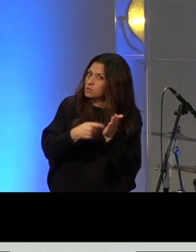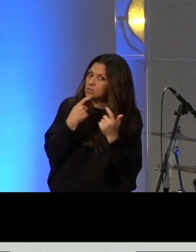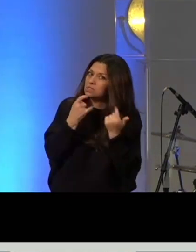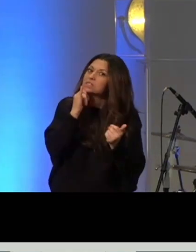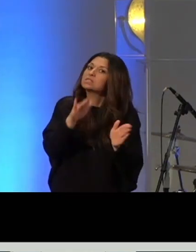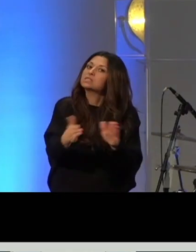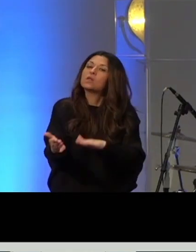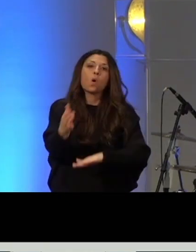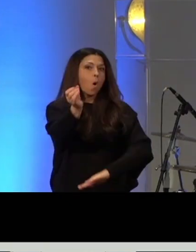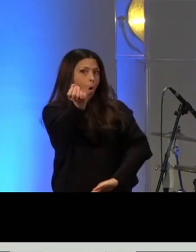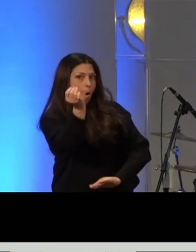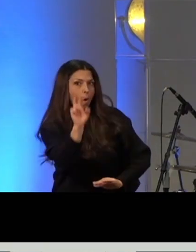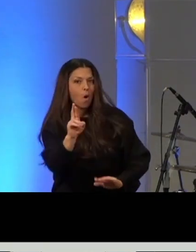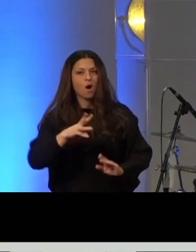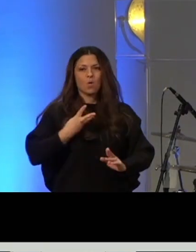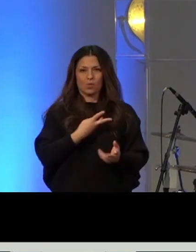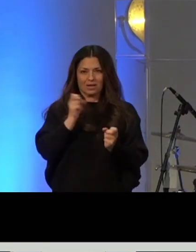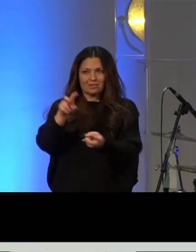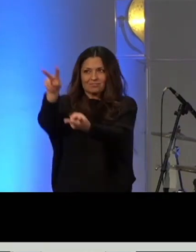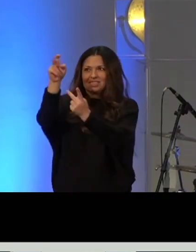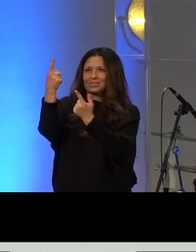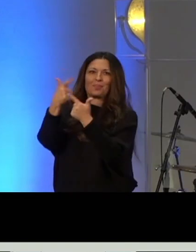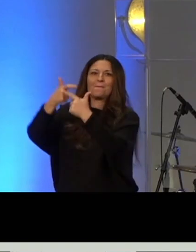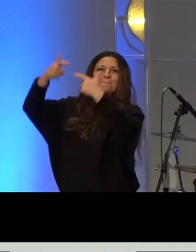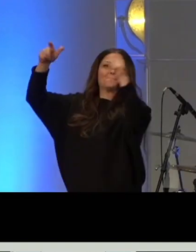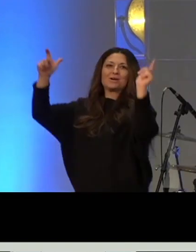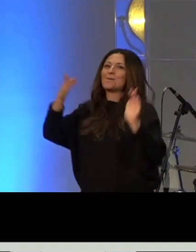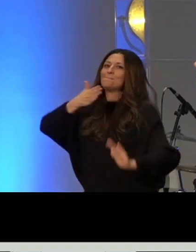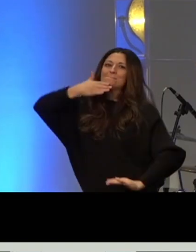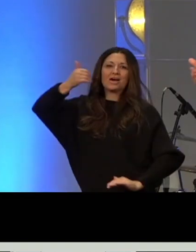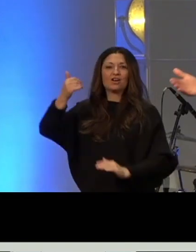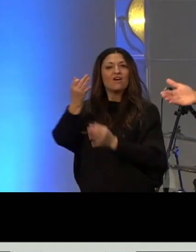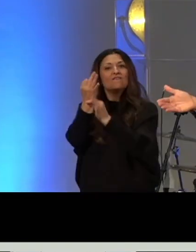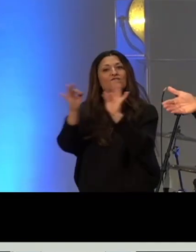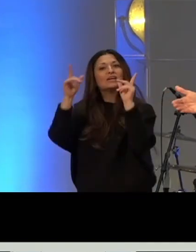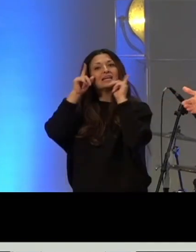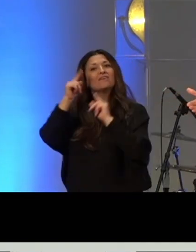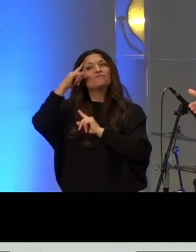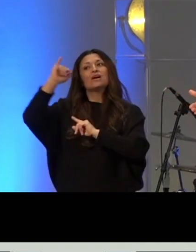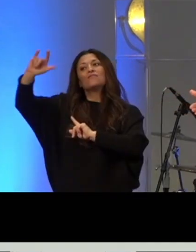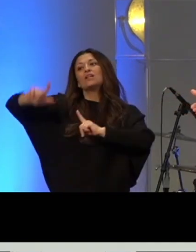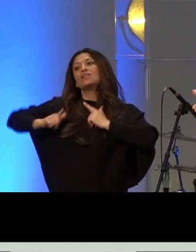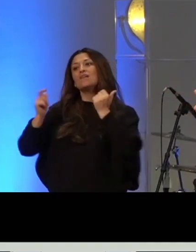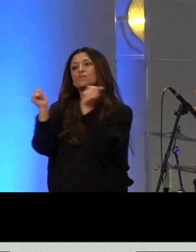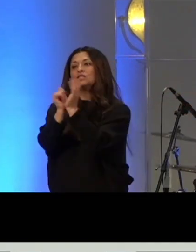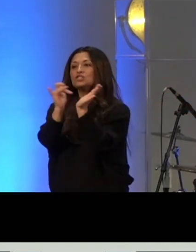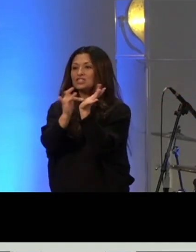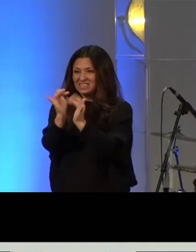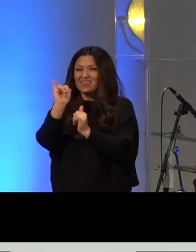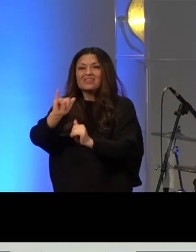we can get something way, way better. We can get a free gift of eternal life in Jesus. That's our choice.